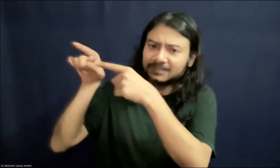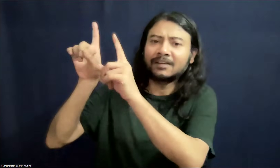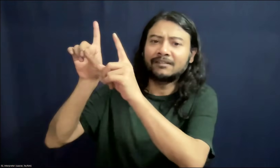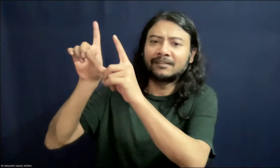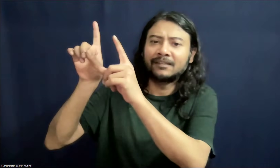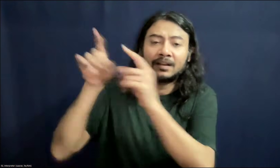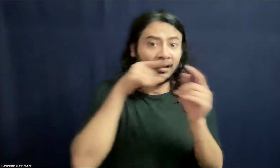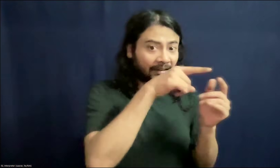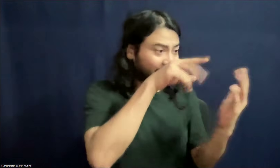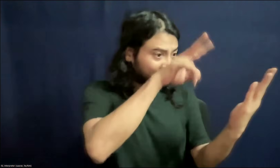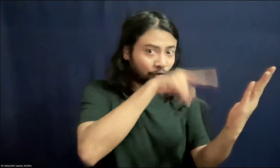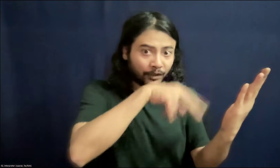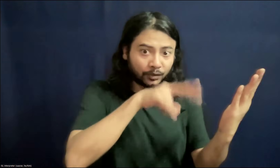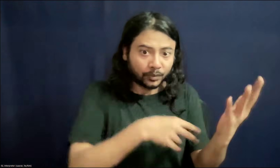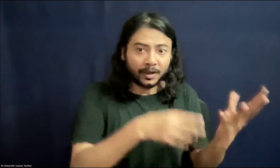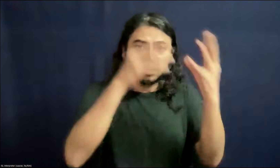Okay, and